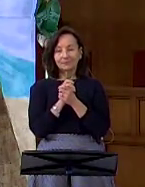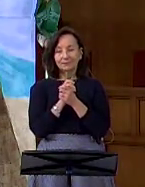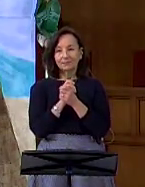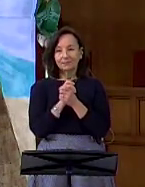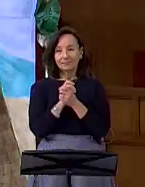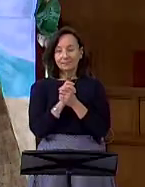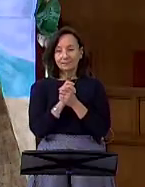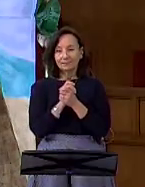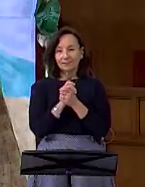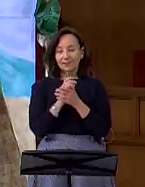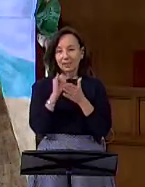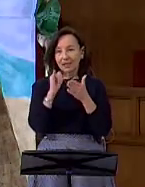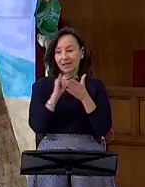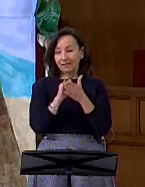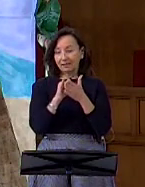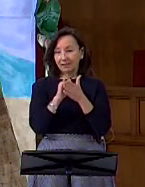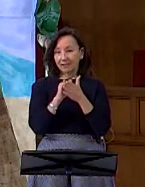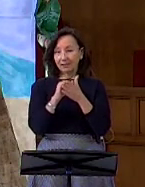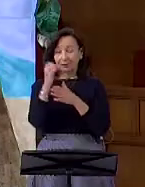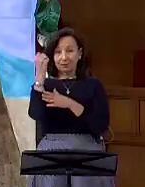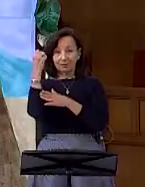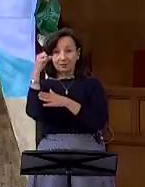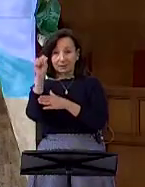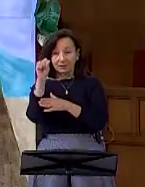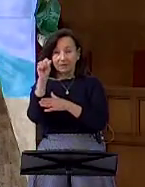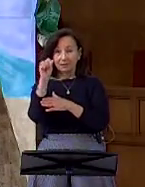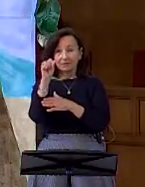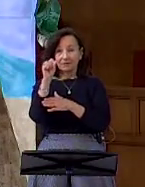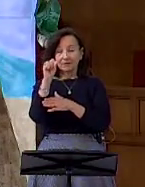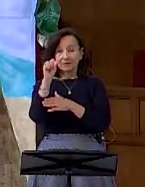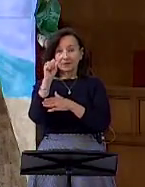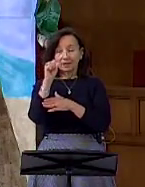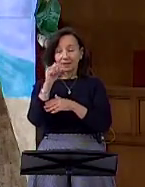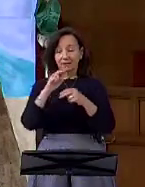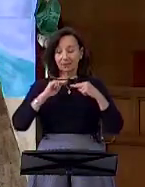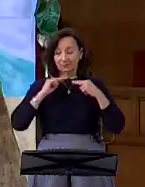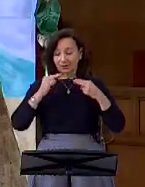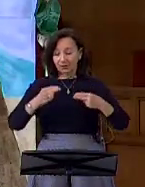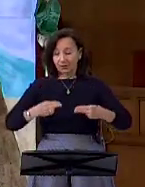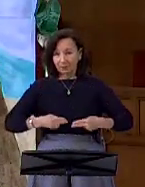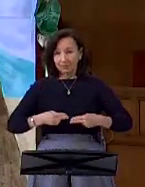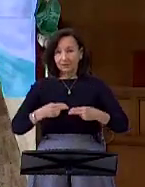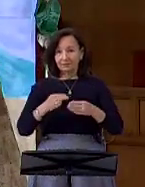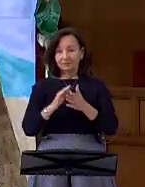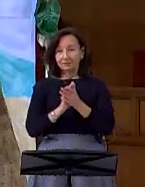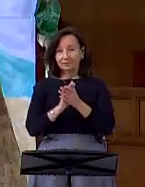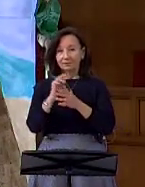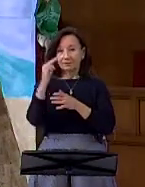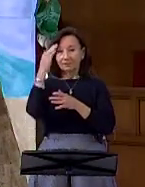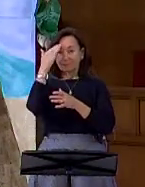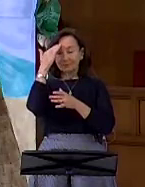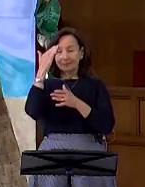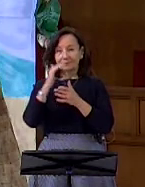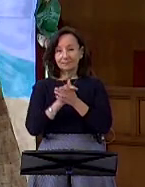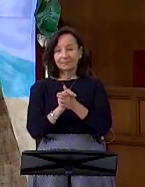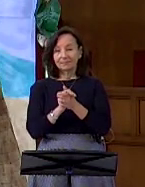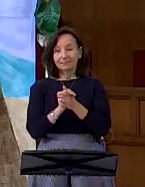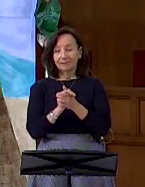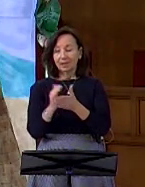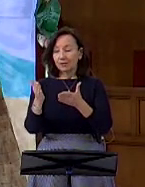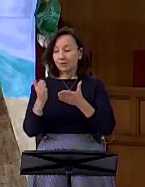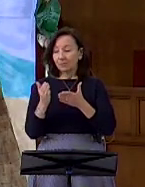In that corruptible and rebellious state of humankind's minds. So back to